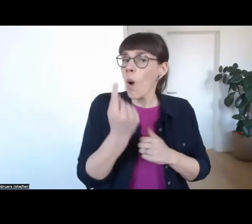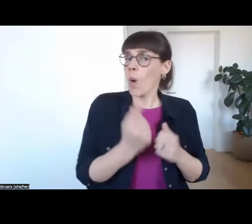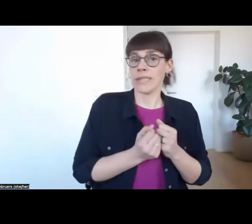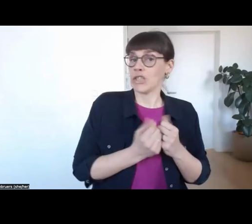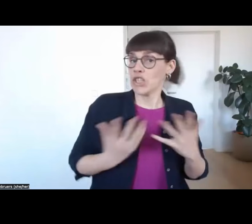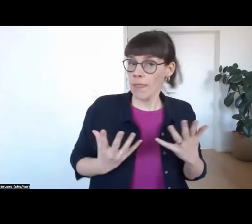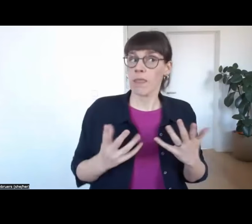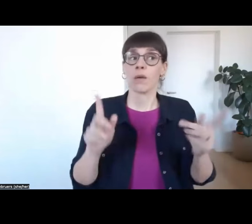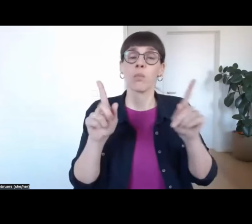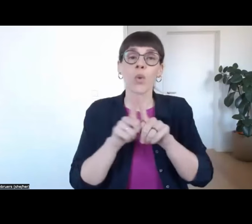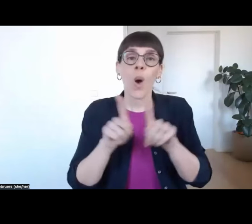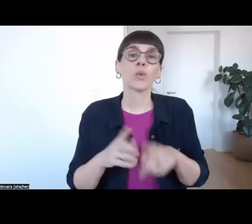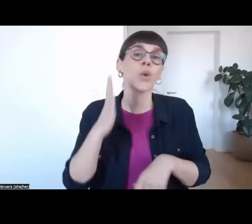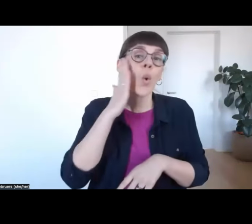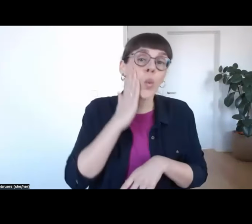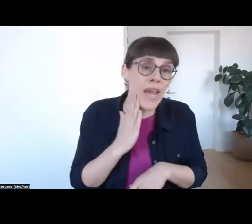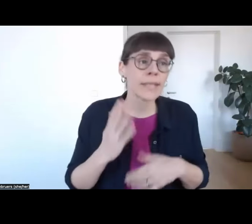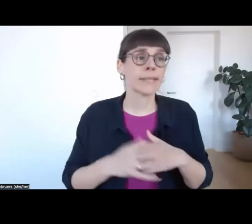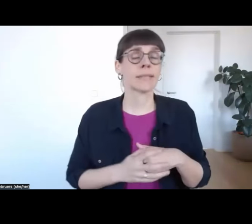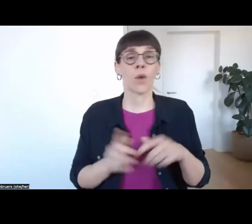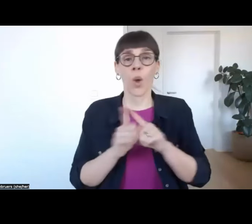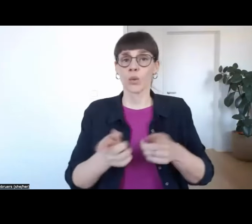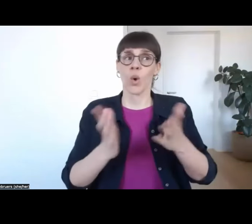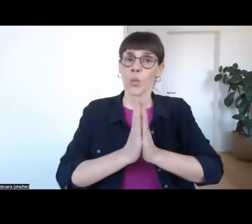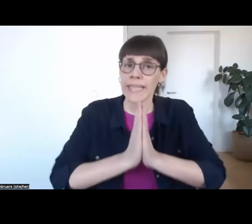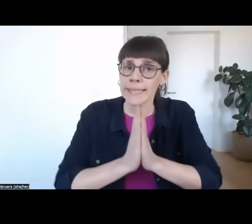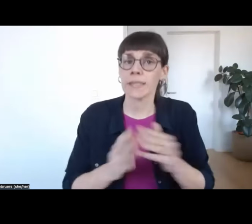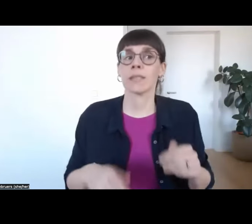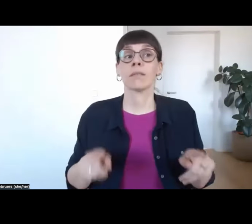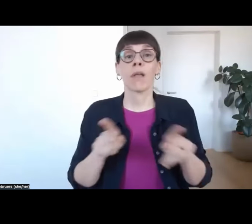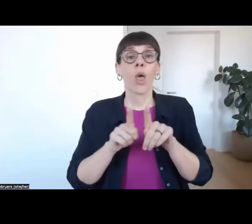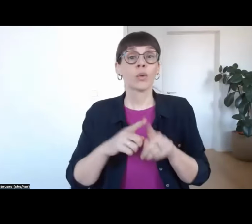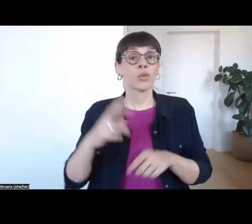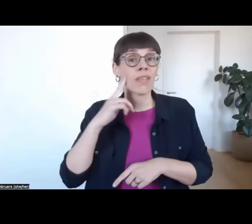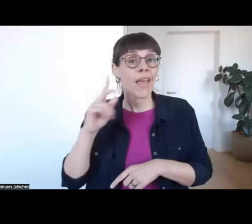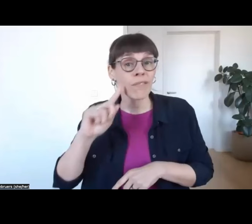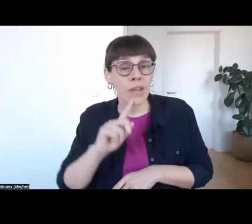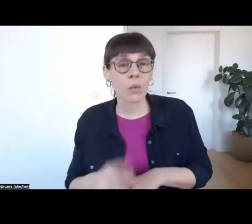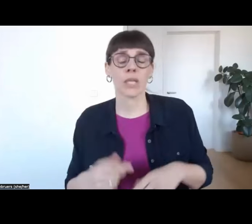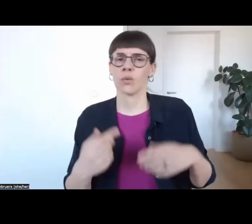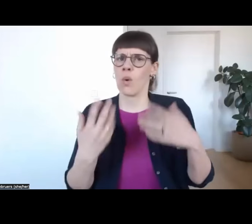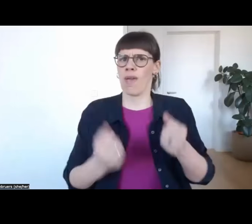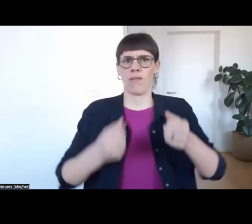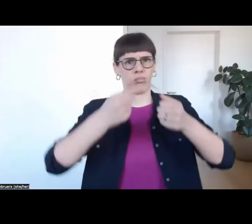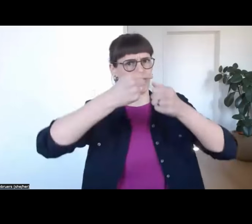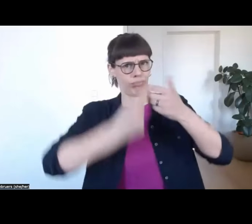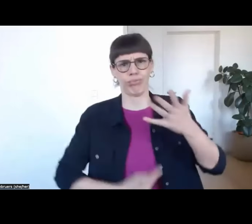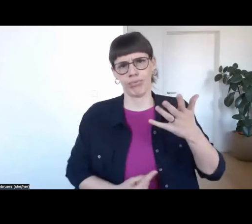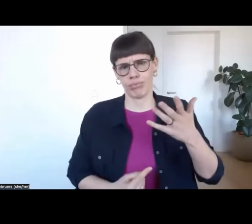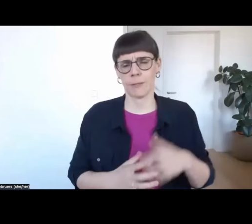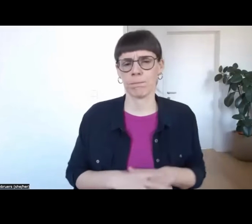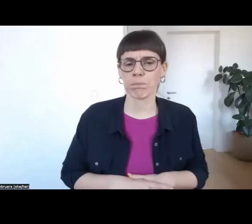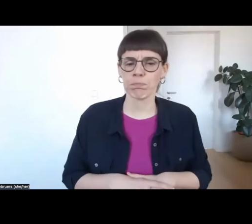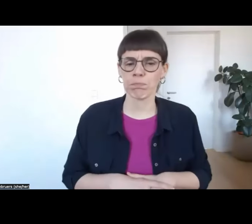gender within the profession. And it may not be just gender, it's also we need to look at ethnicity, religion, deaf and